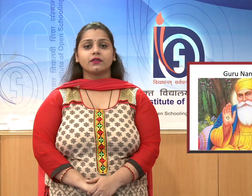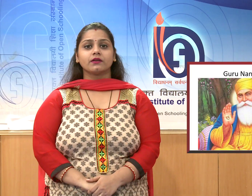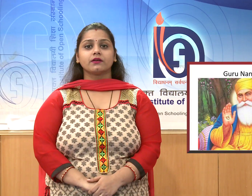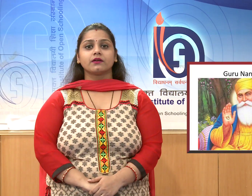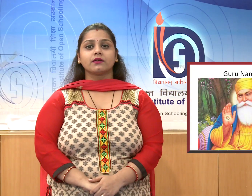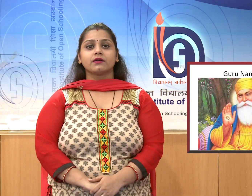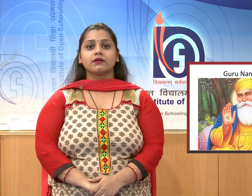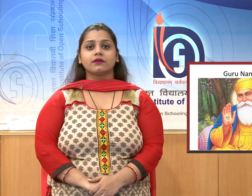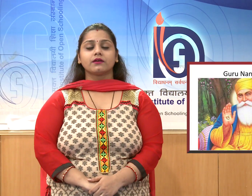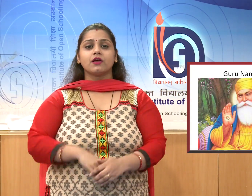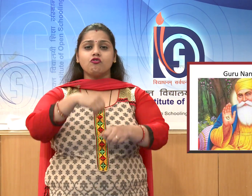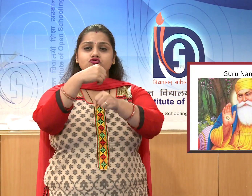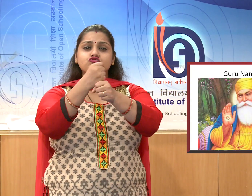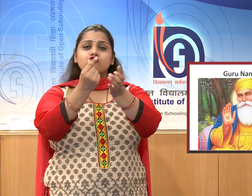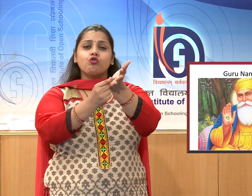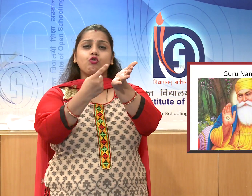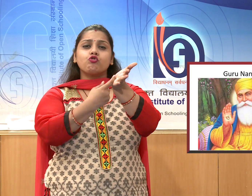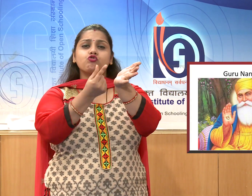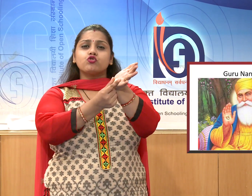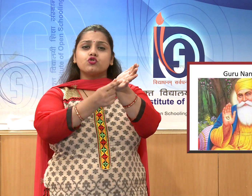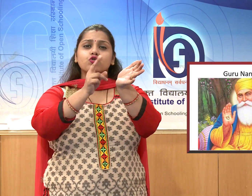Guru Nanak had deep influence